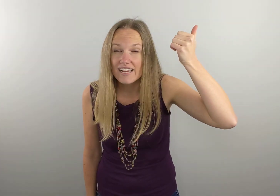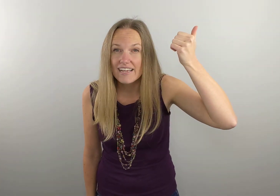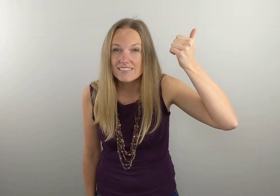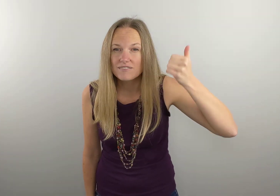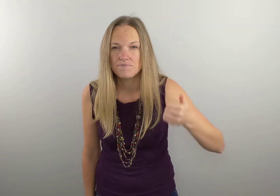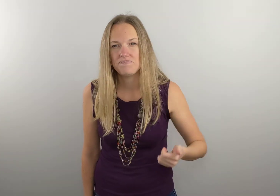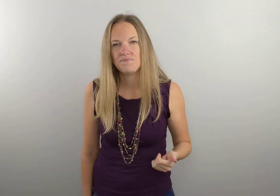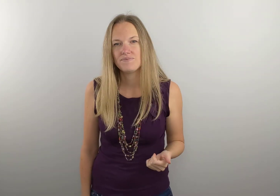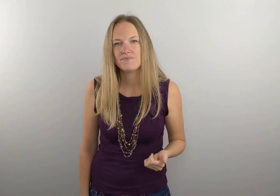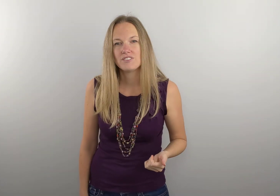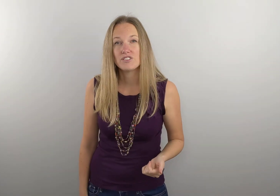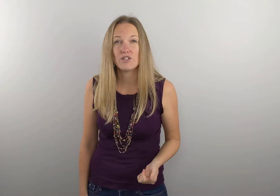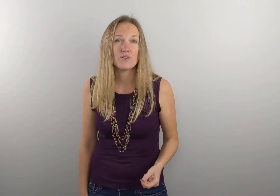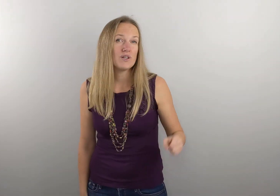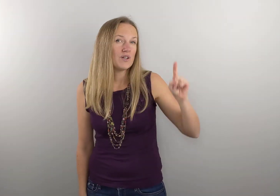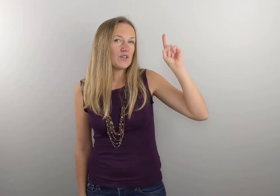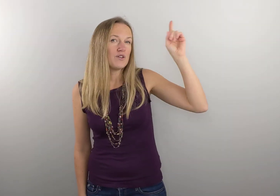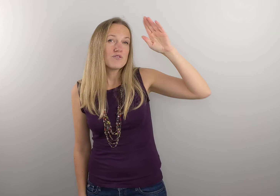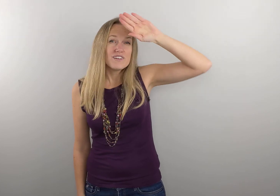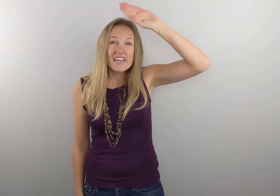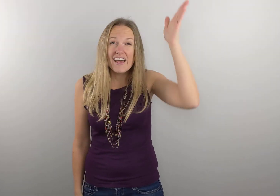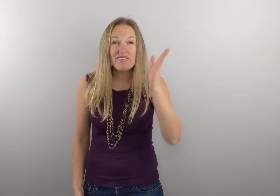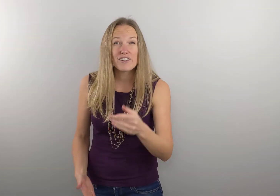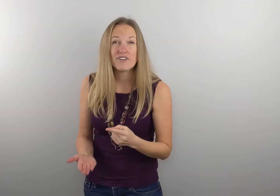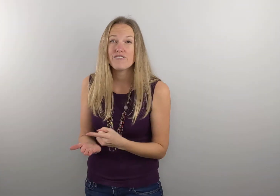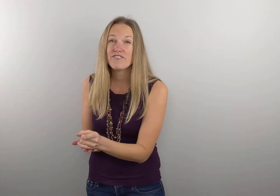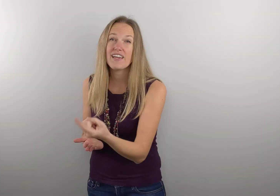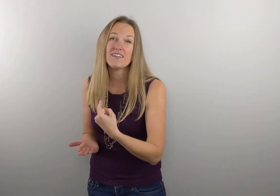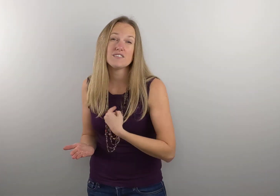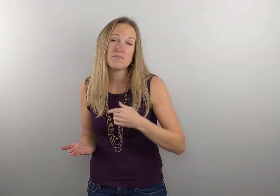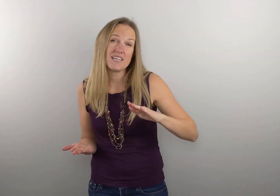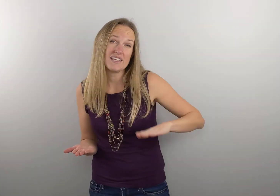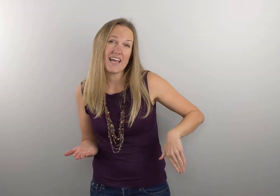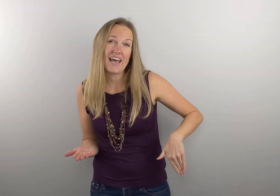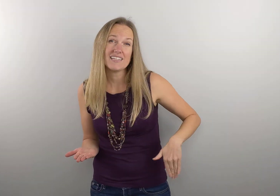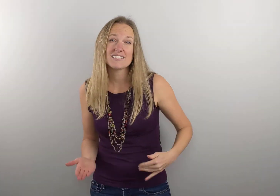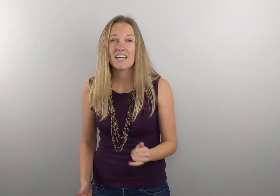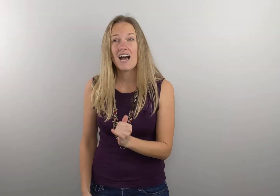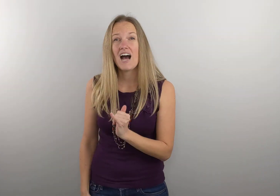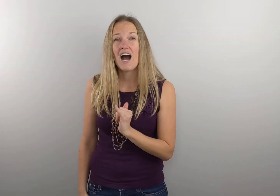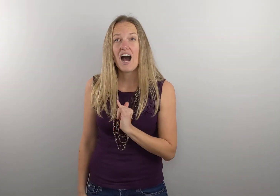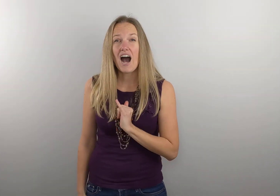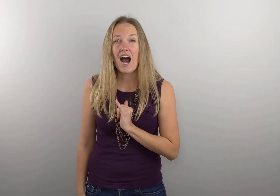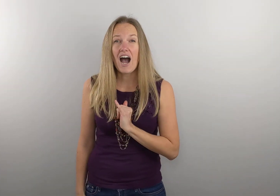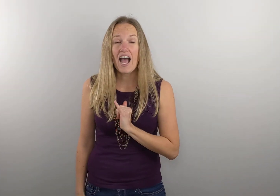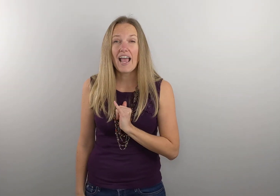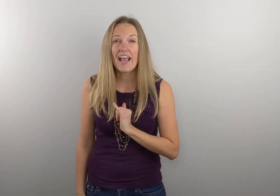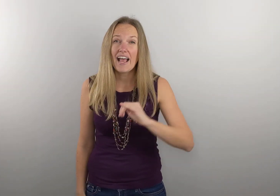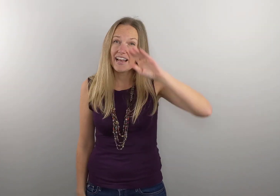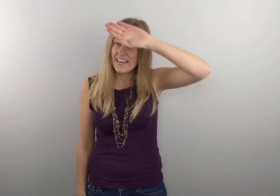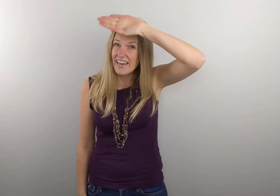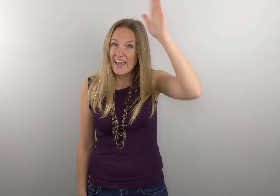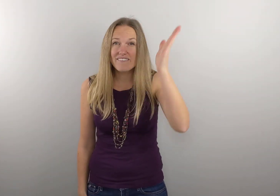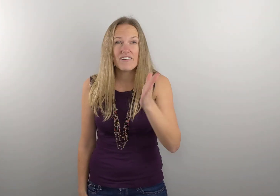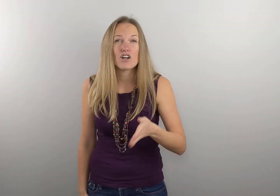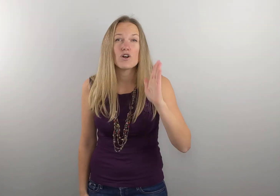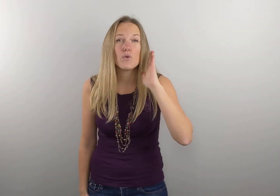forget. So, you've never failed me yet. I never